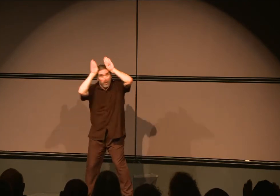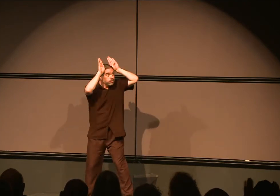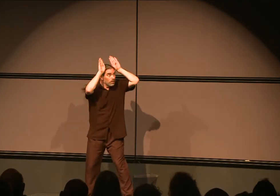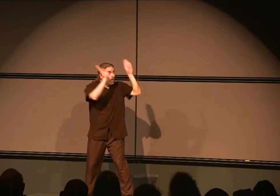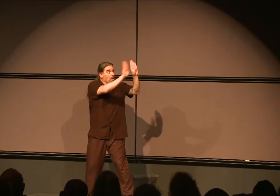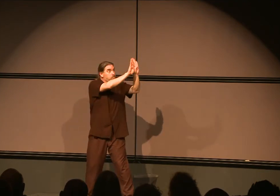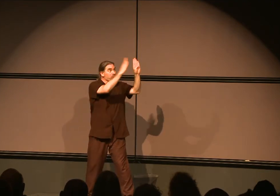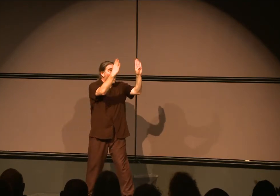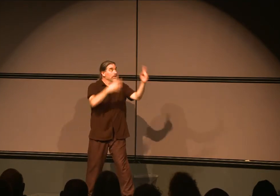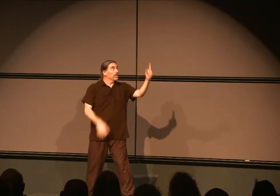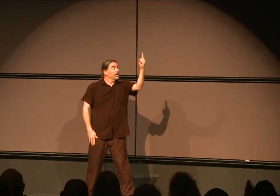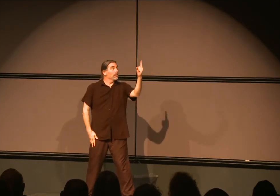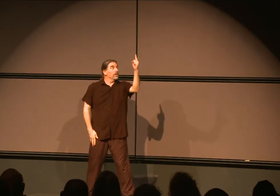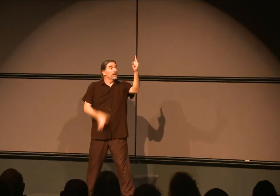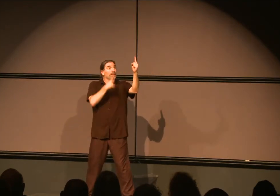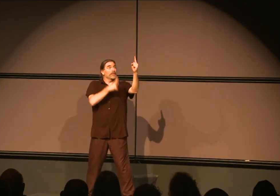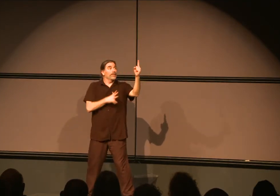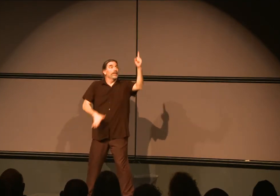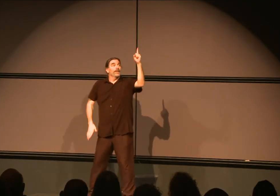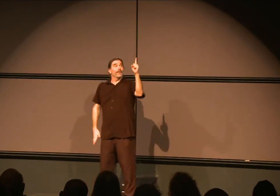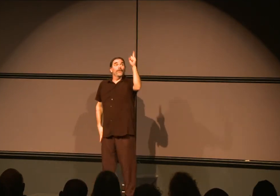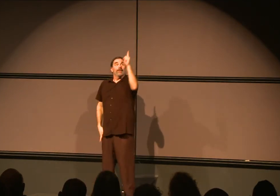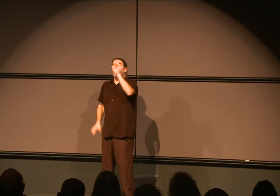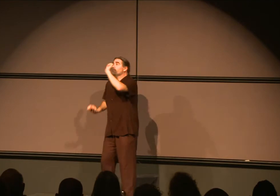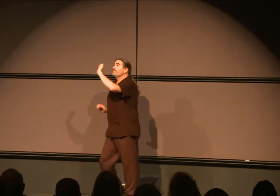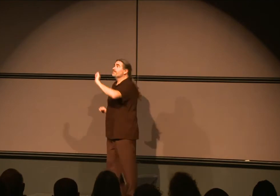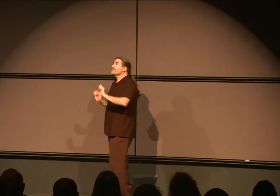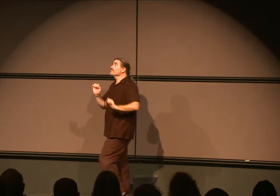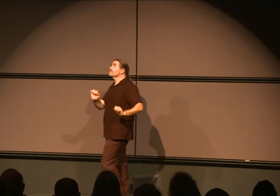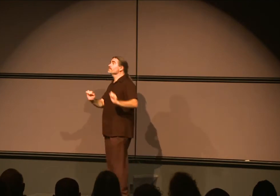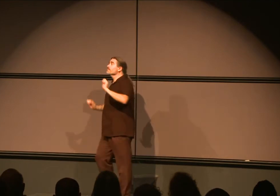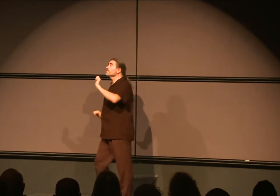Charlie watches a female patron enter the store,